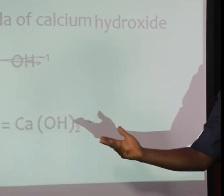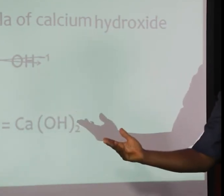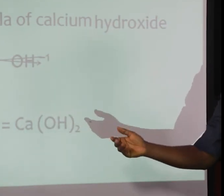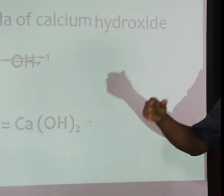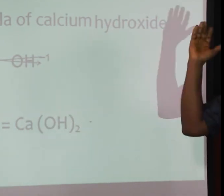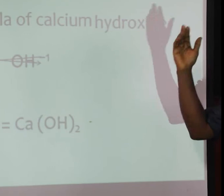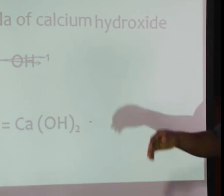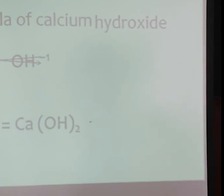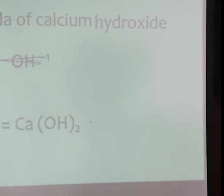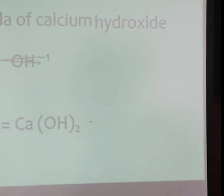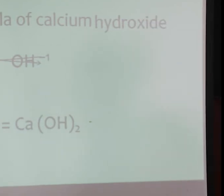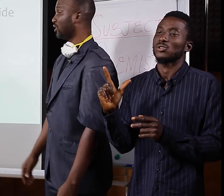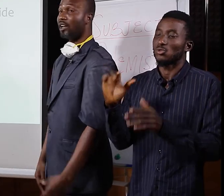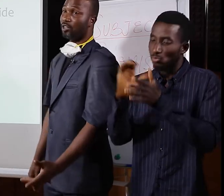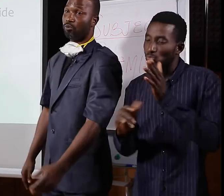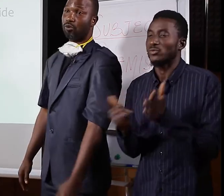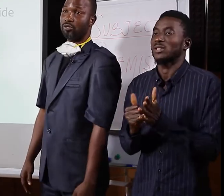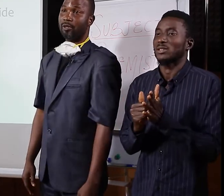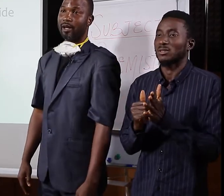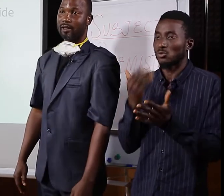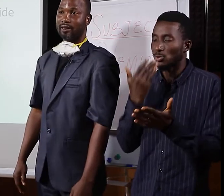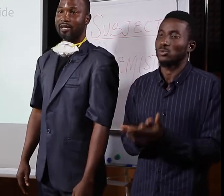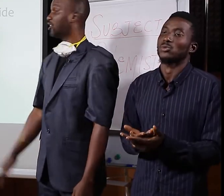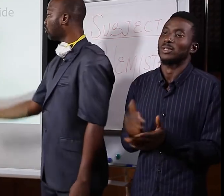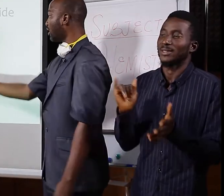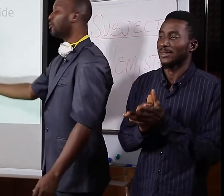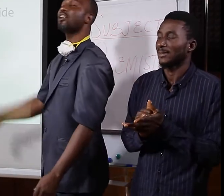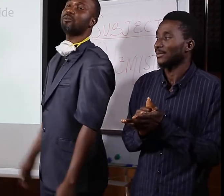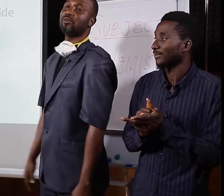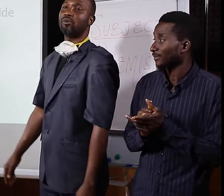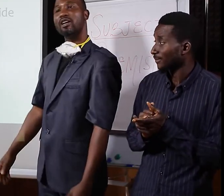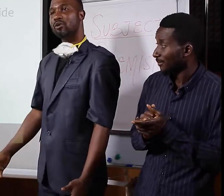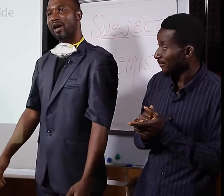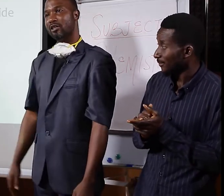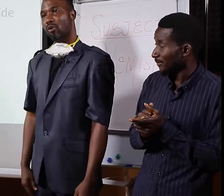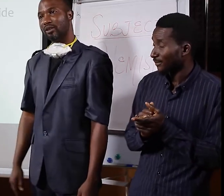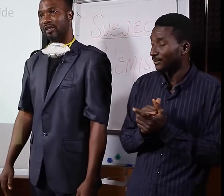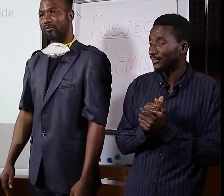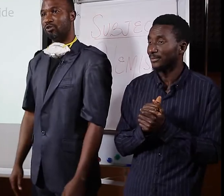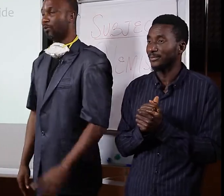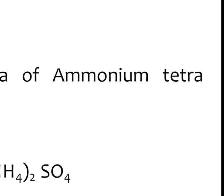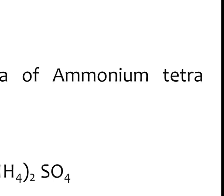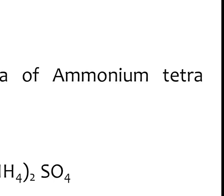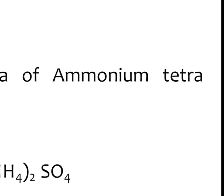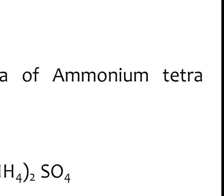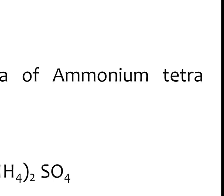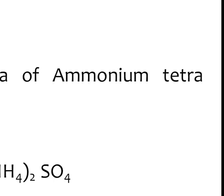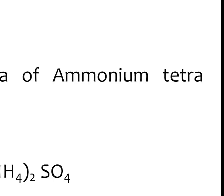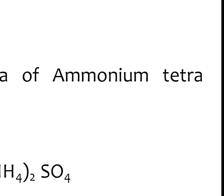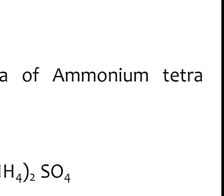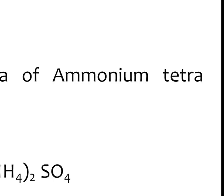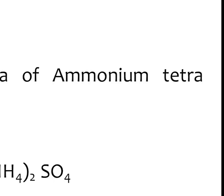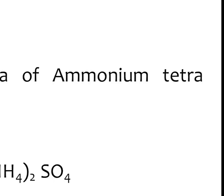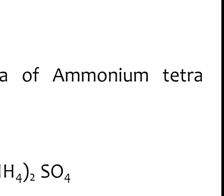times calcium. So you can as well remove it and it will be good as that. And it's universally acceptable anywhere in the world in chemistry. Now example